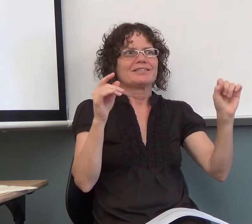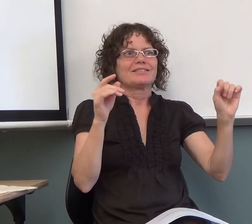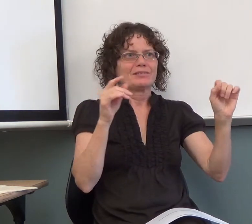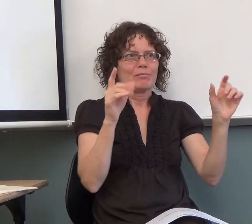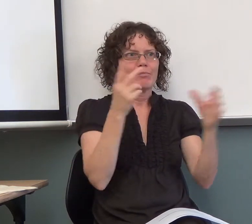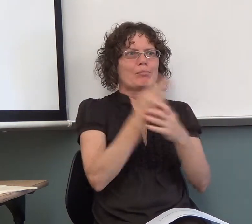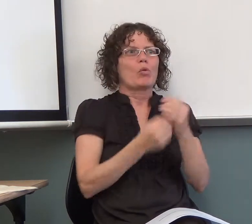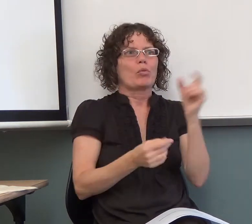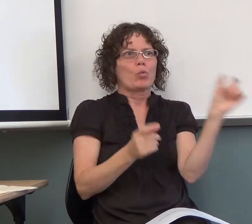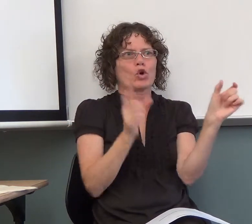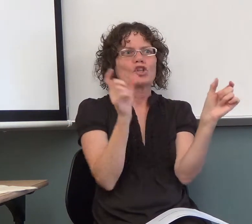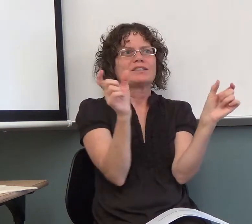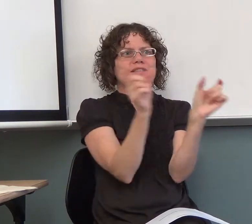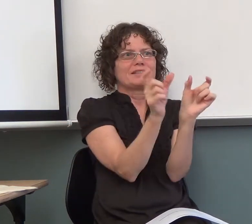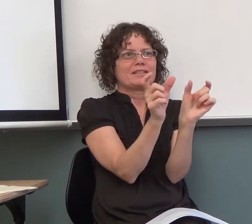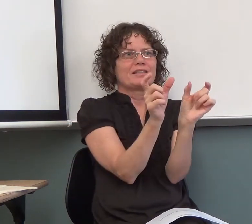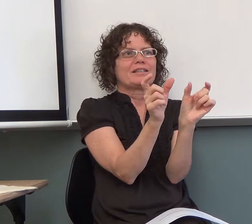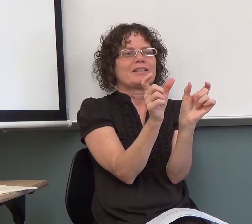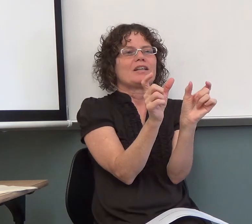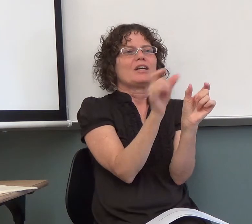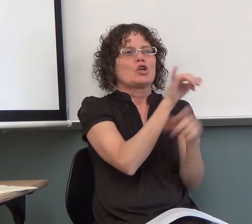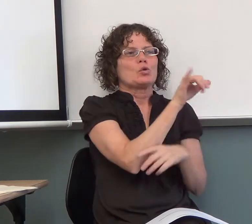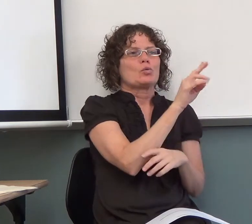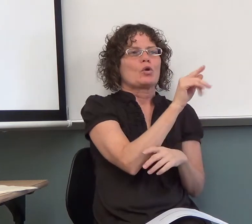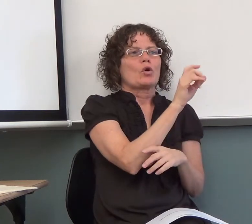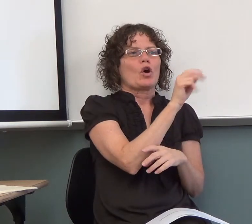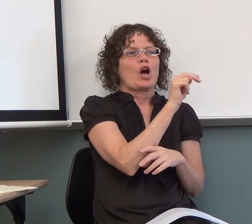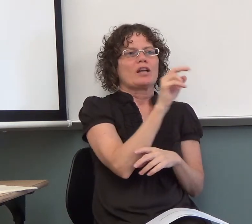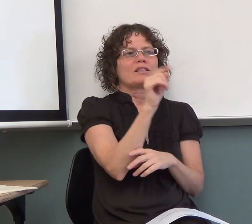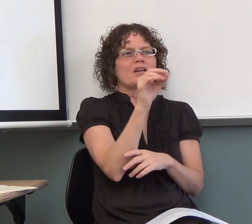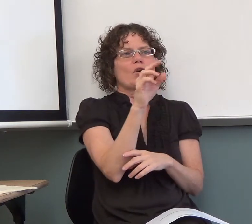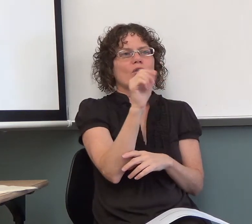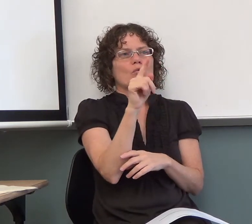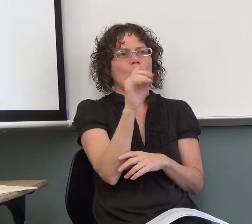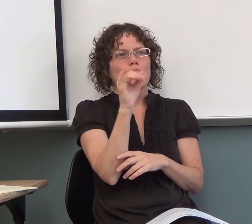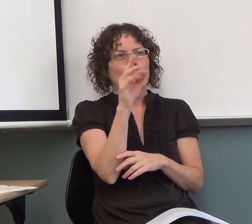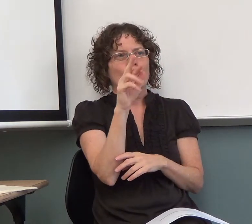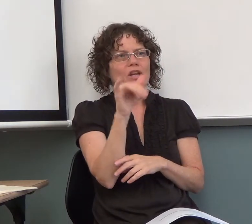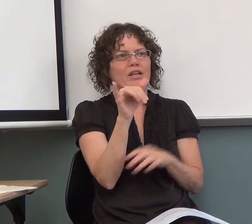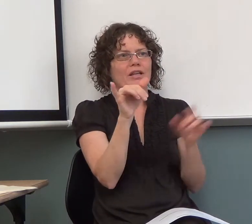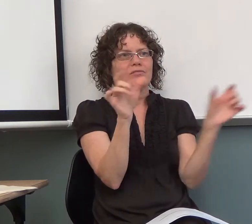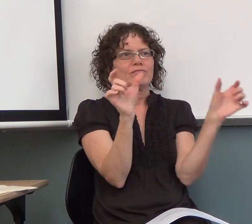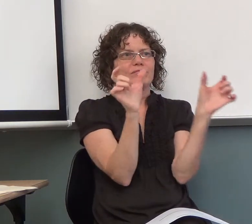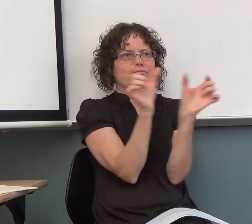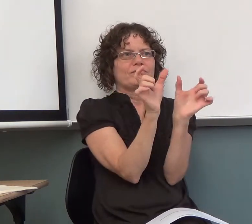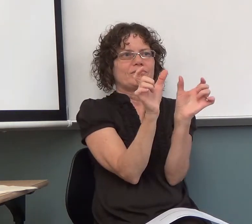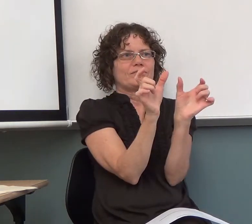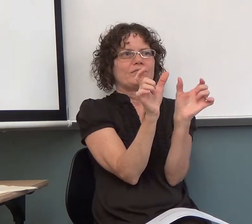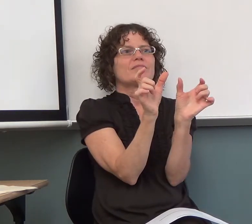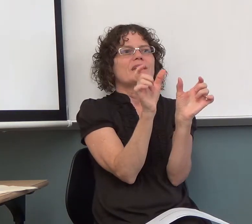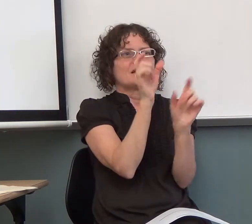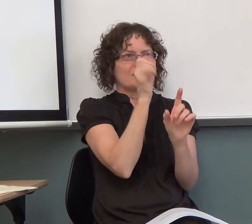do that. So we're going to underline Yukon Territory and Canada So all you with need an to N do... on top. There you go. There you go. All